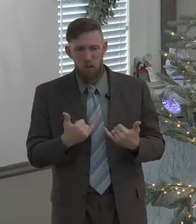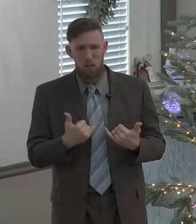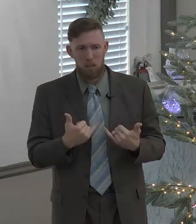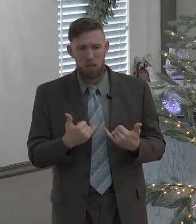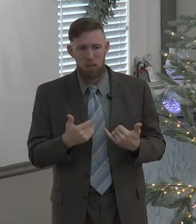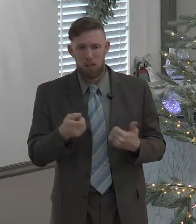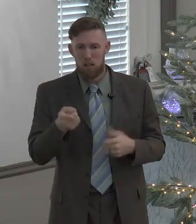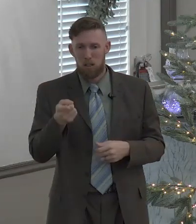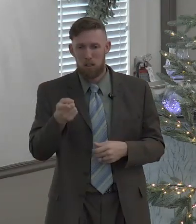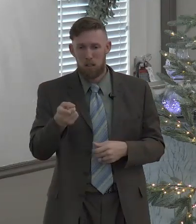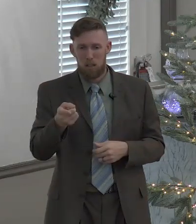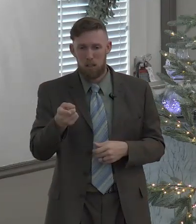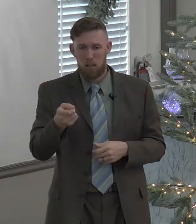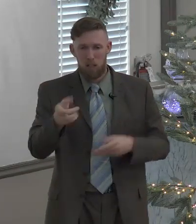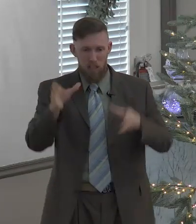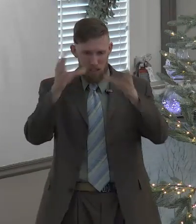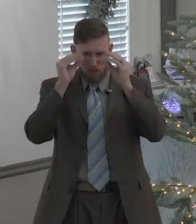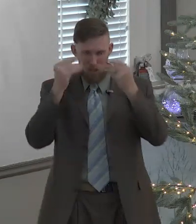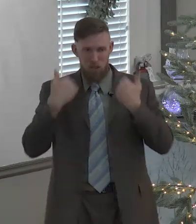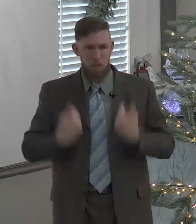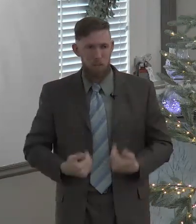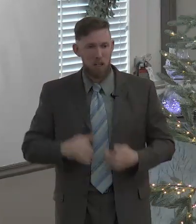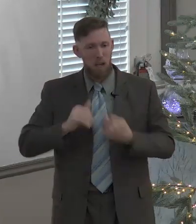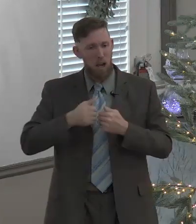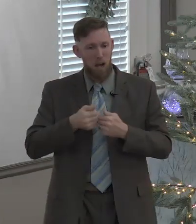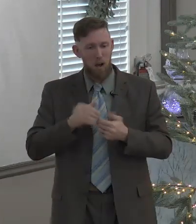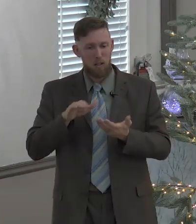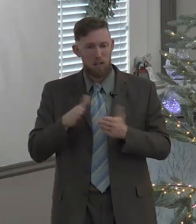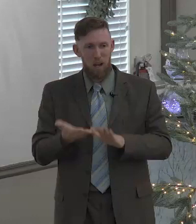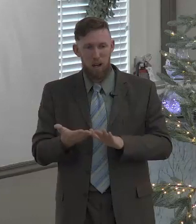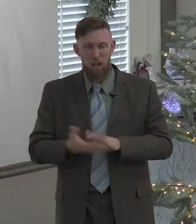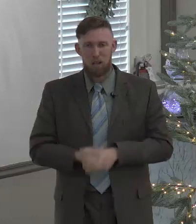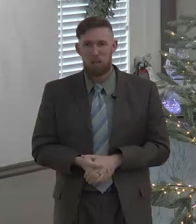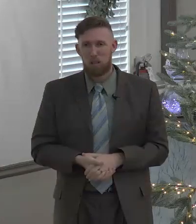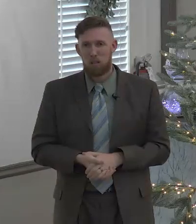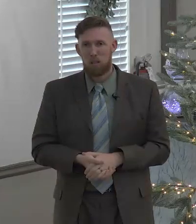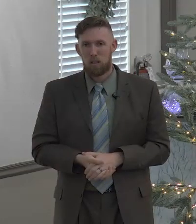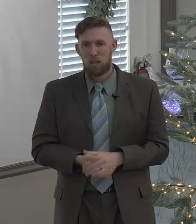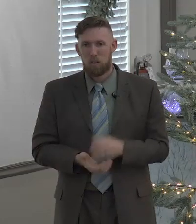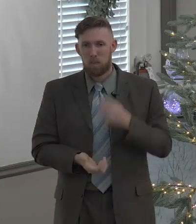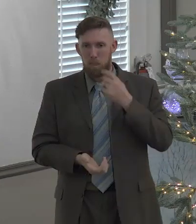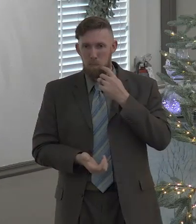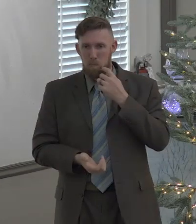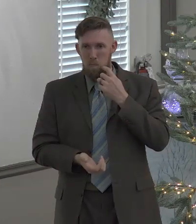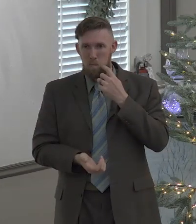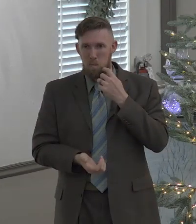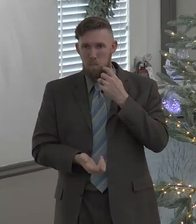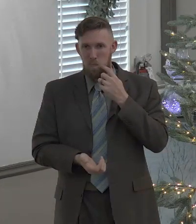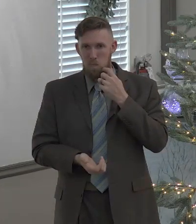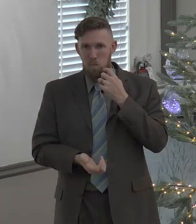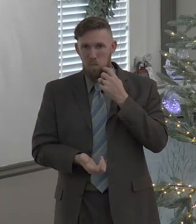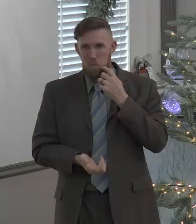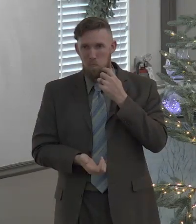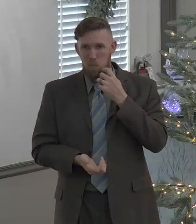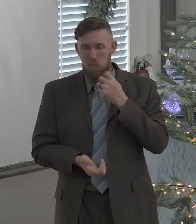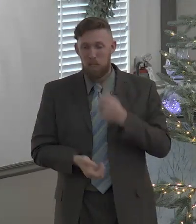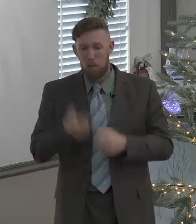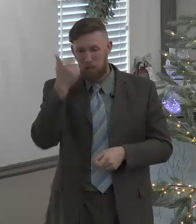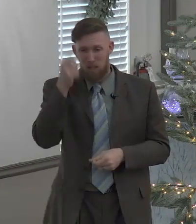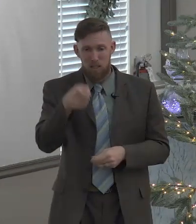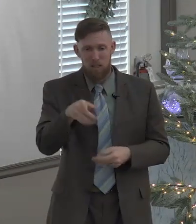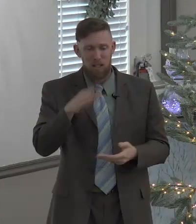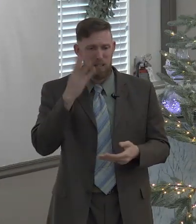I remember saying to him these words. I said, and now he's teaching me how to die.